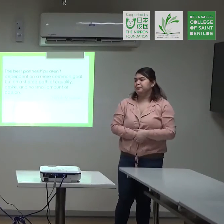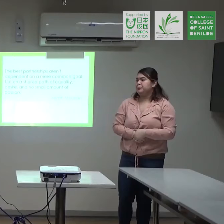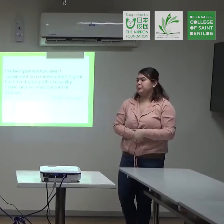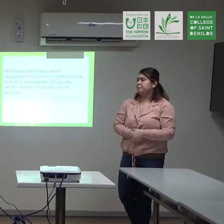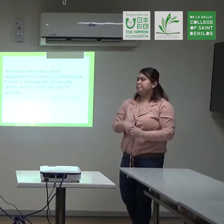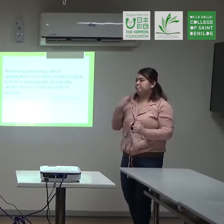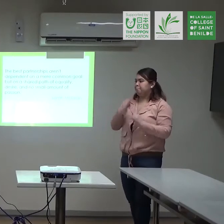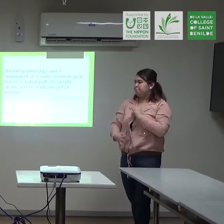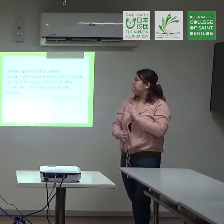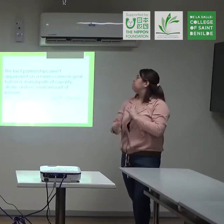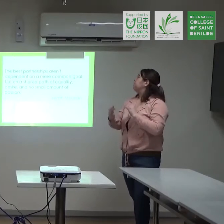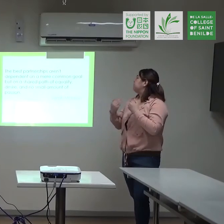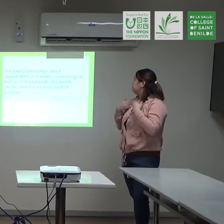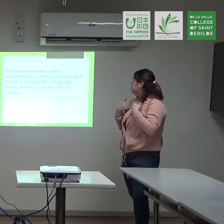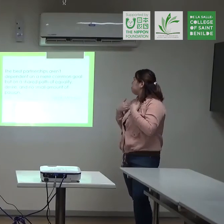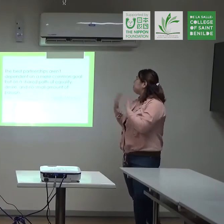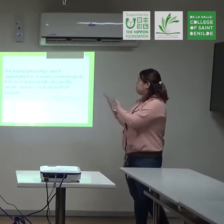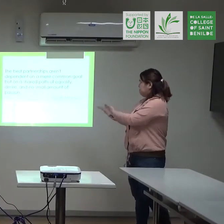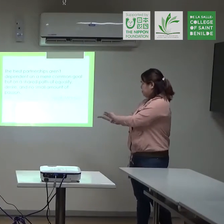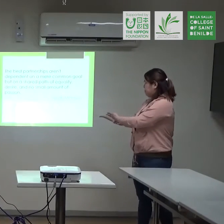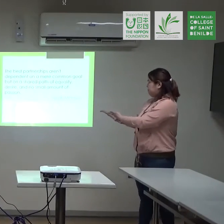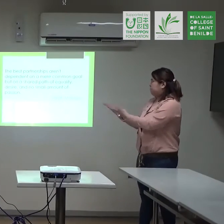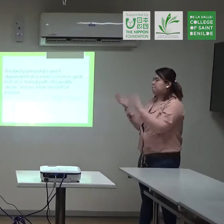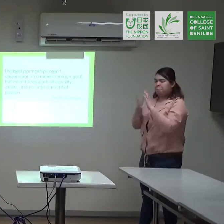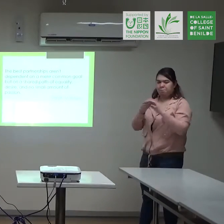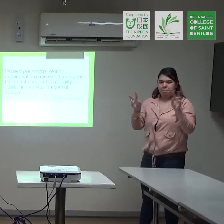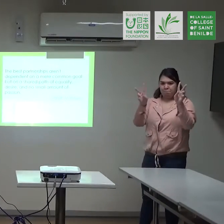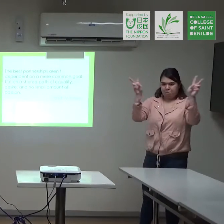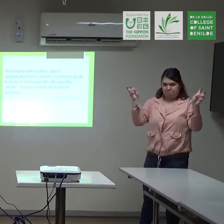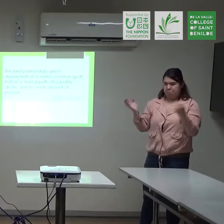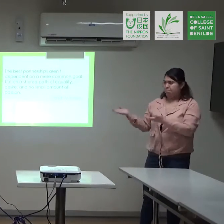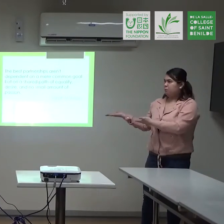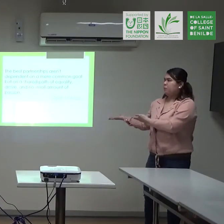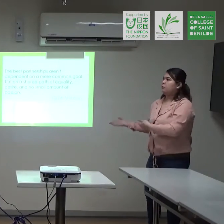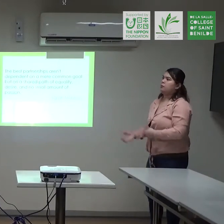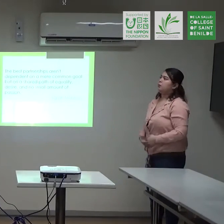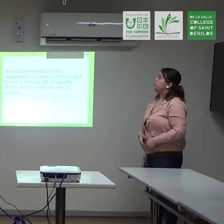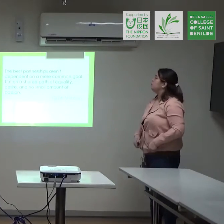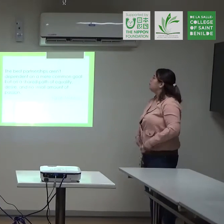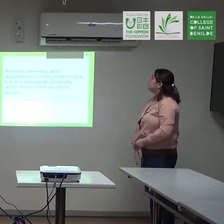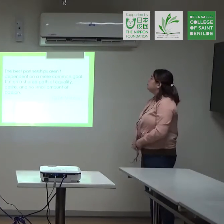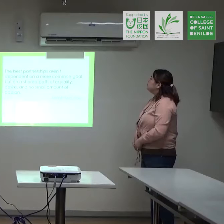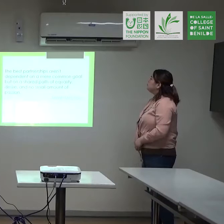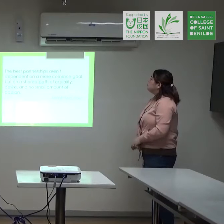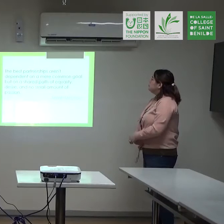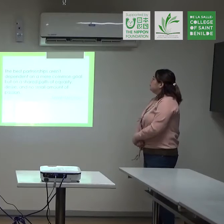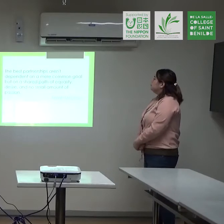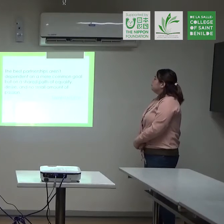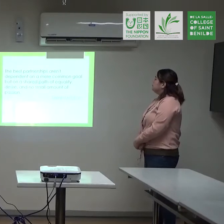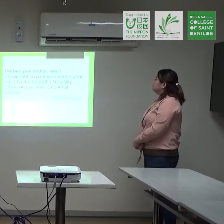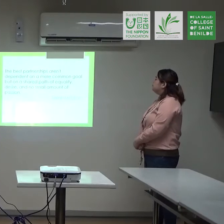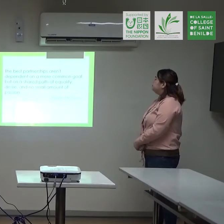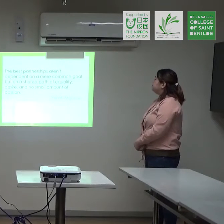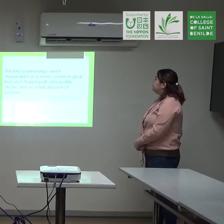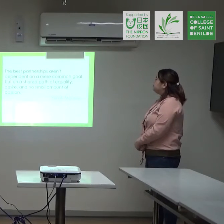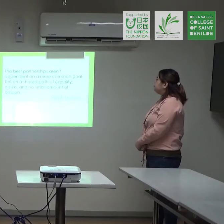And finally, the best partnerships aren't dependent on a mere common